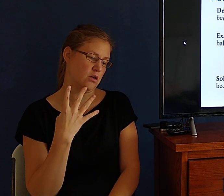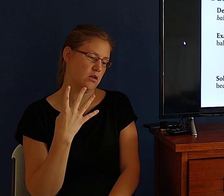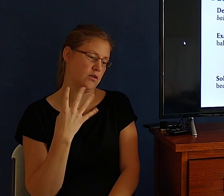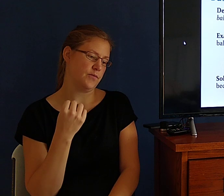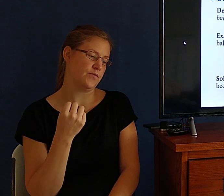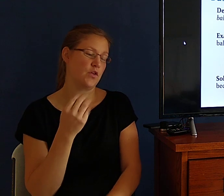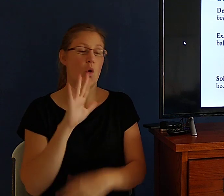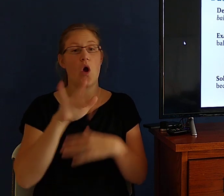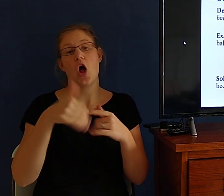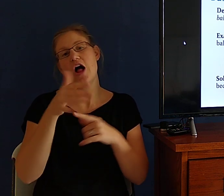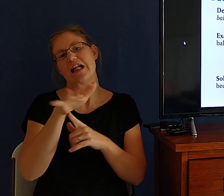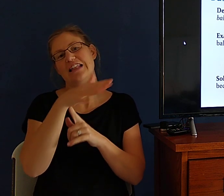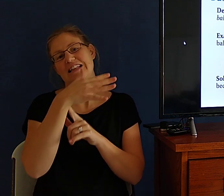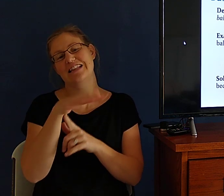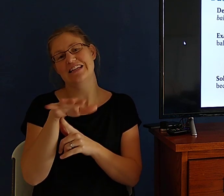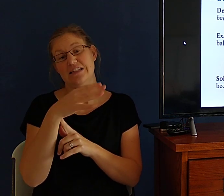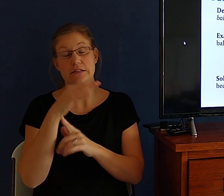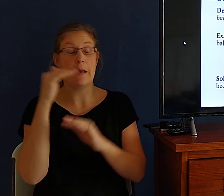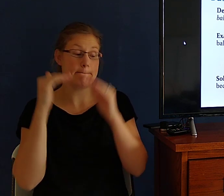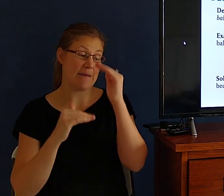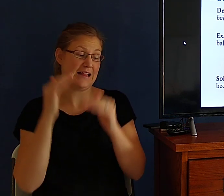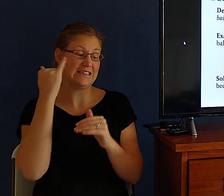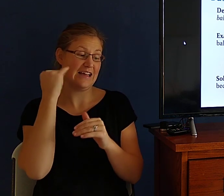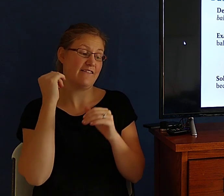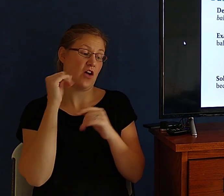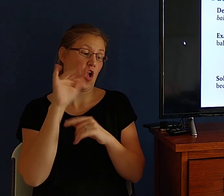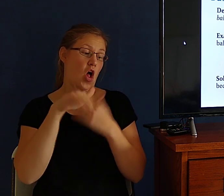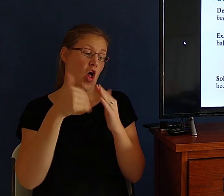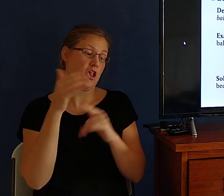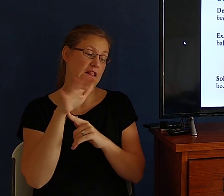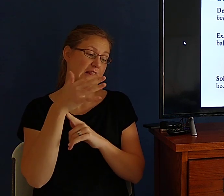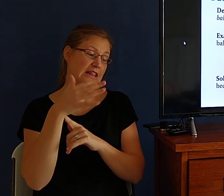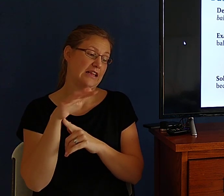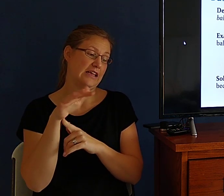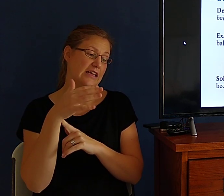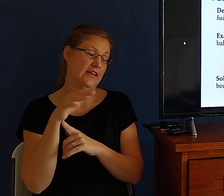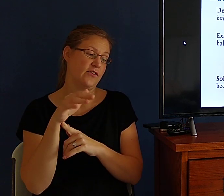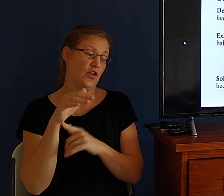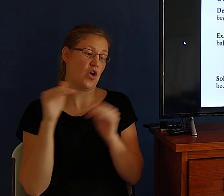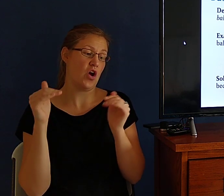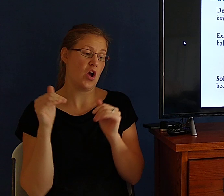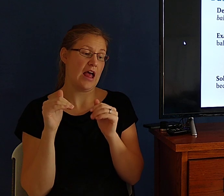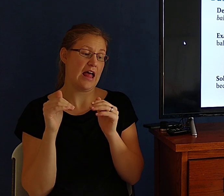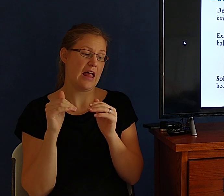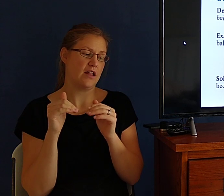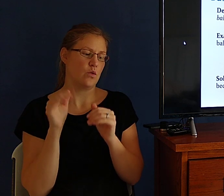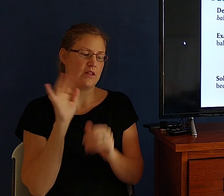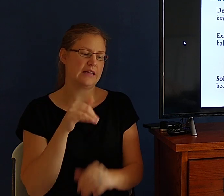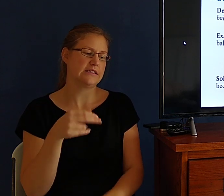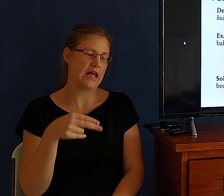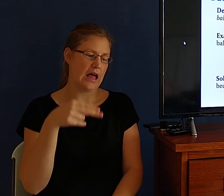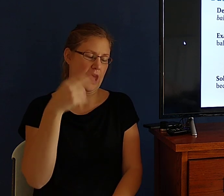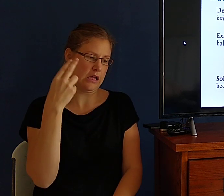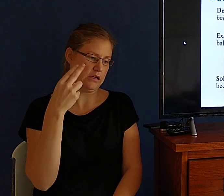the leaves, it's balanced if all the leaves are at level. So this is the height